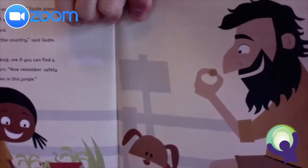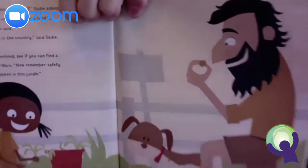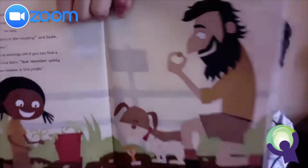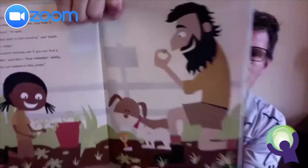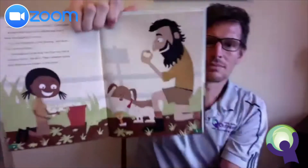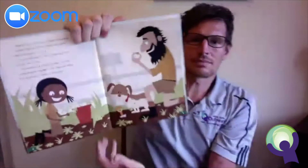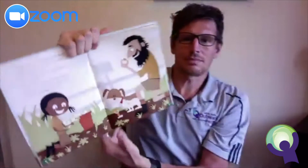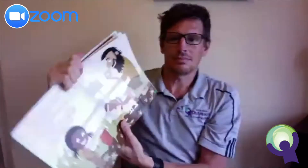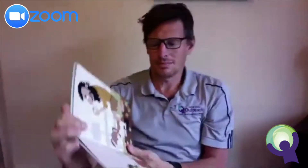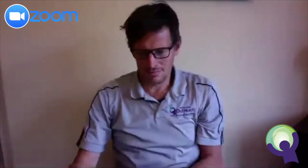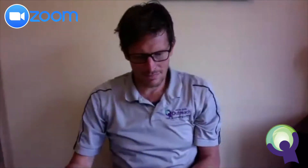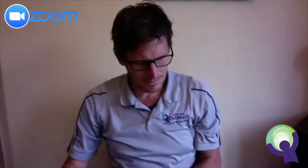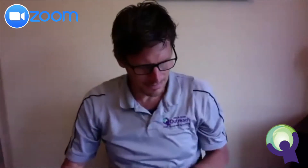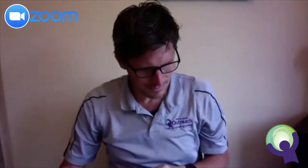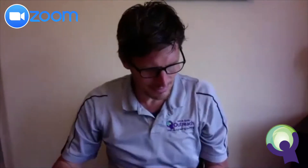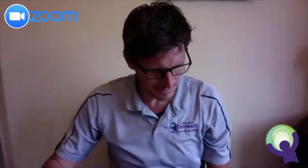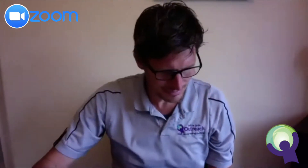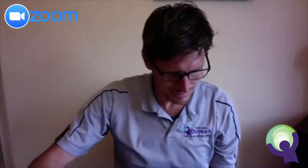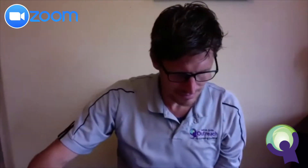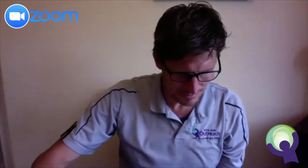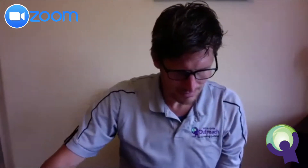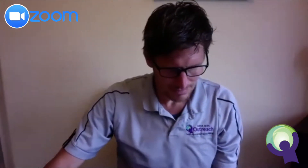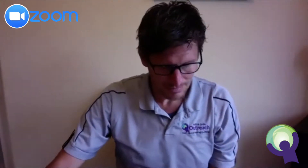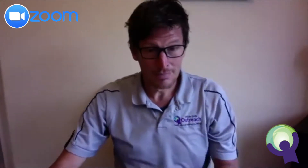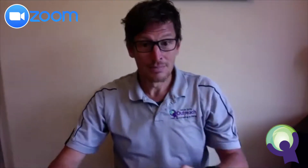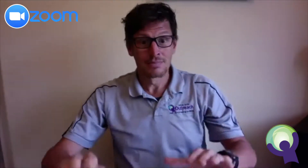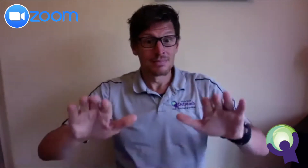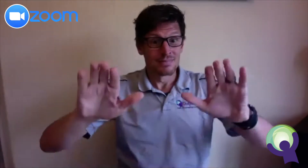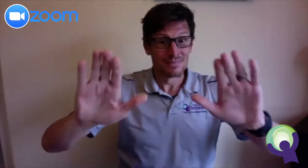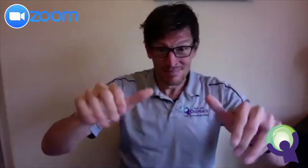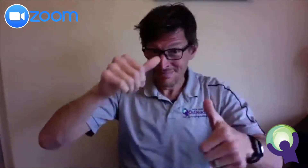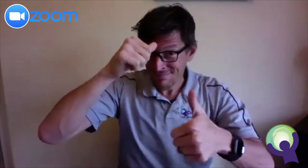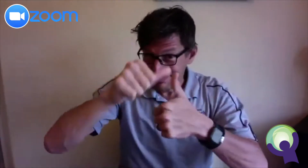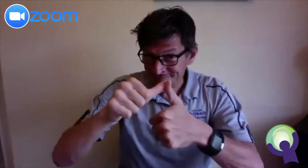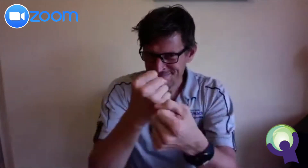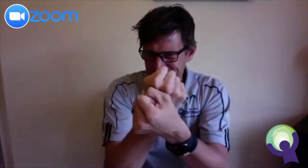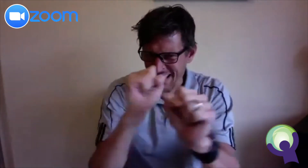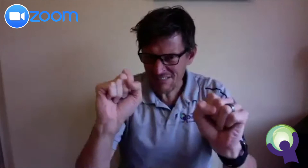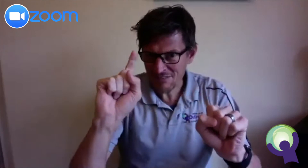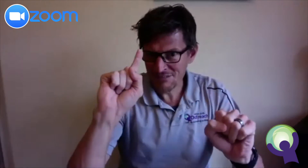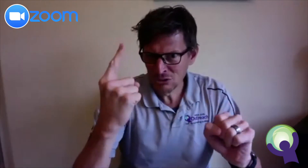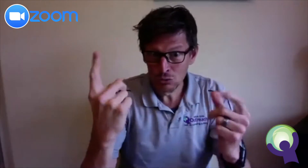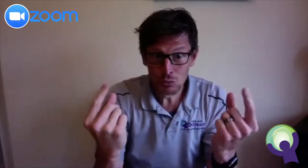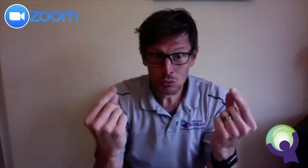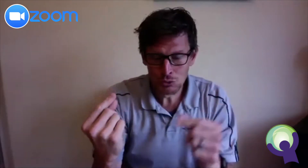Then while you're working, see if you can find a cockover plant, said Marv. Now remember, safety